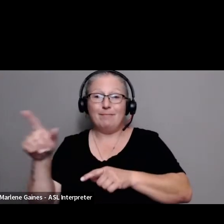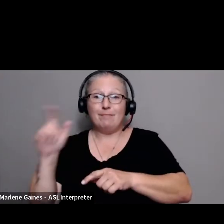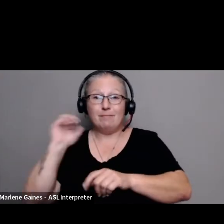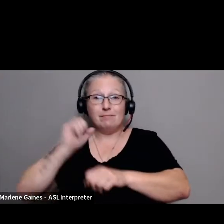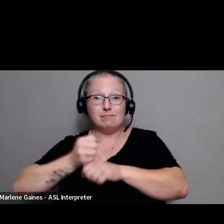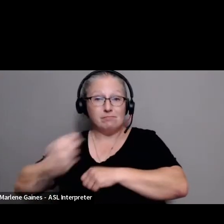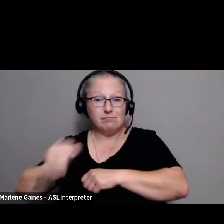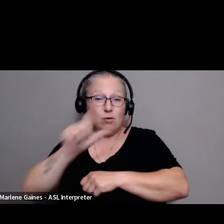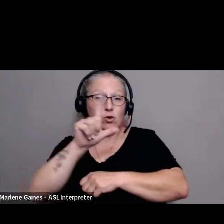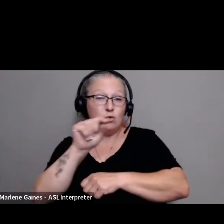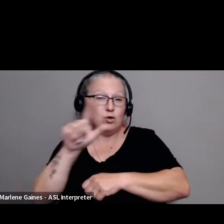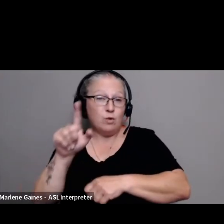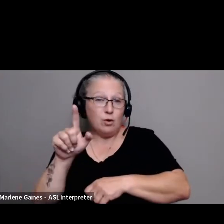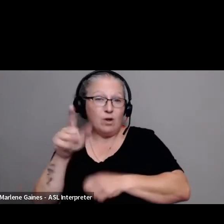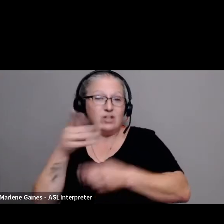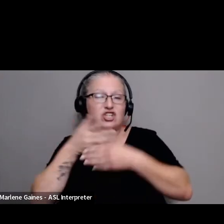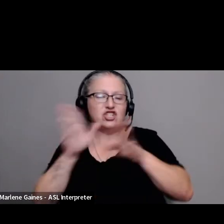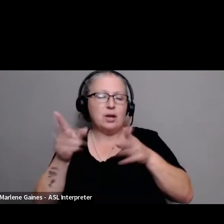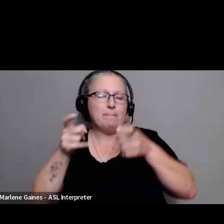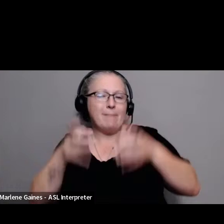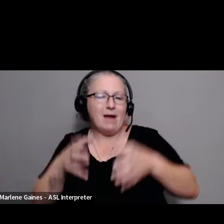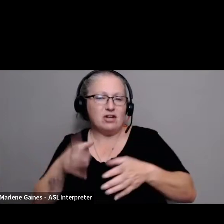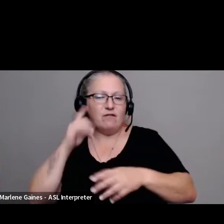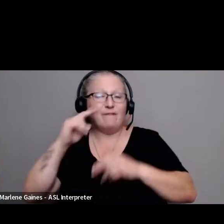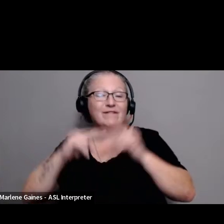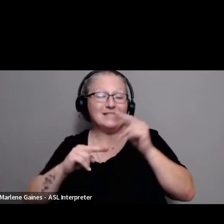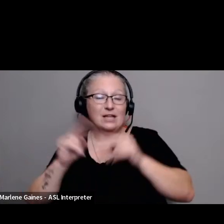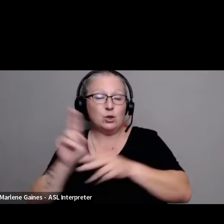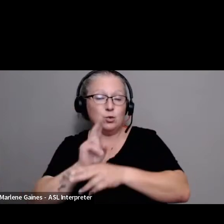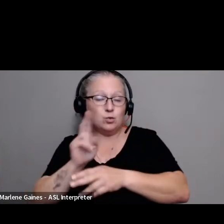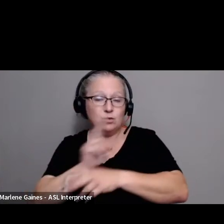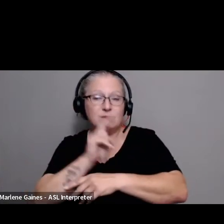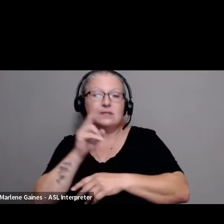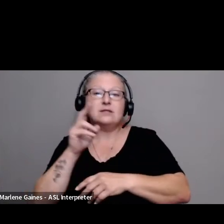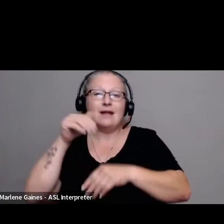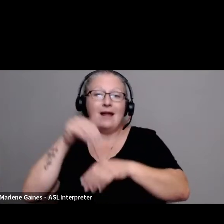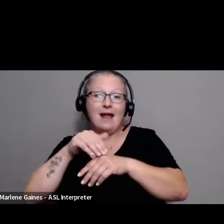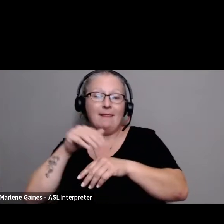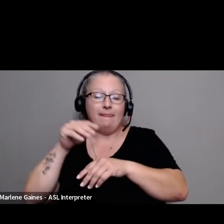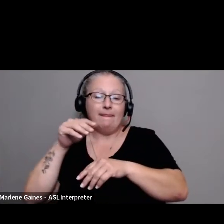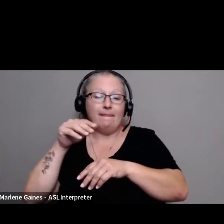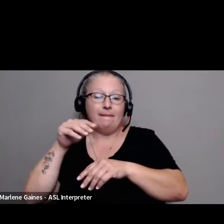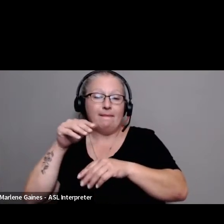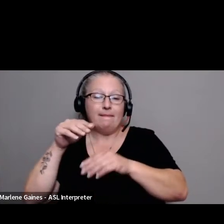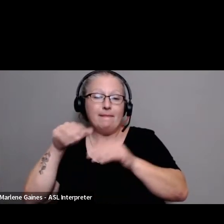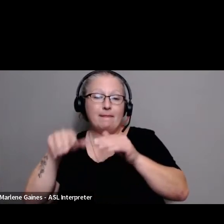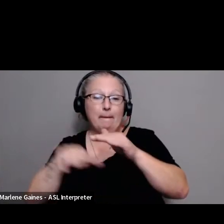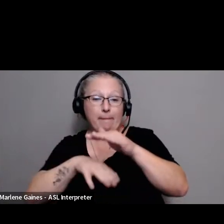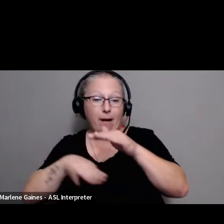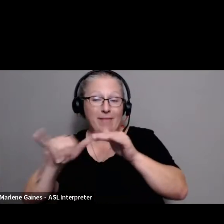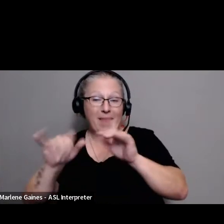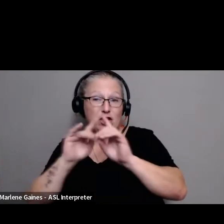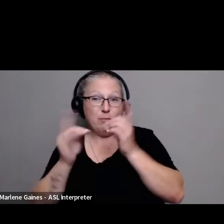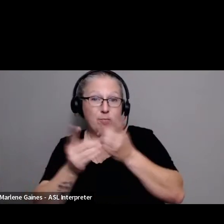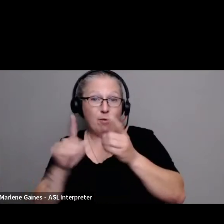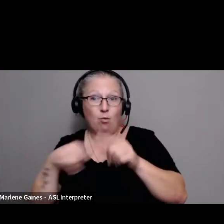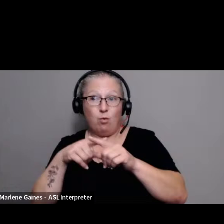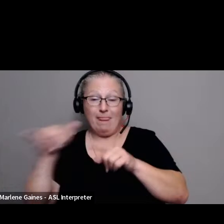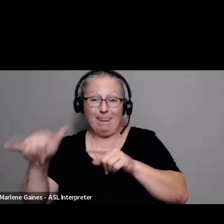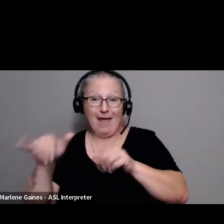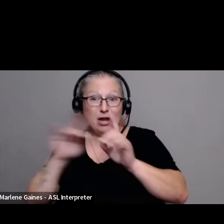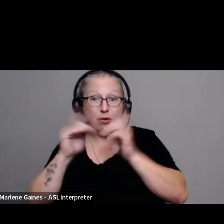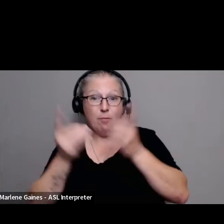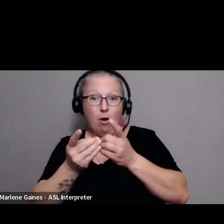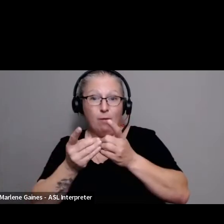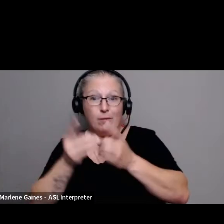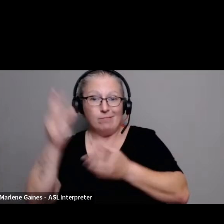2021 as a general manager of facility use at the very bottom of that department when that department had gone